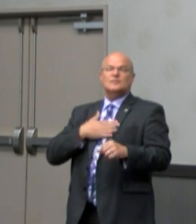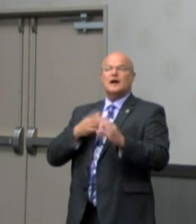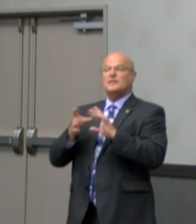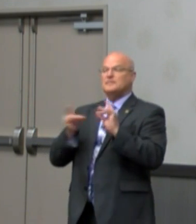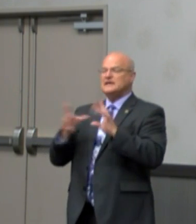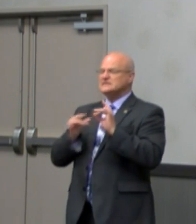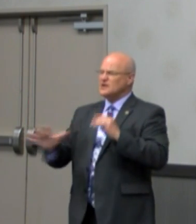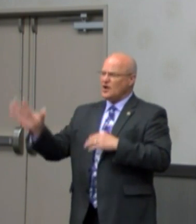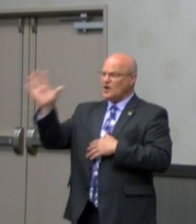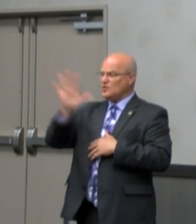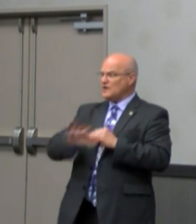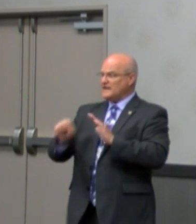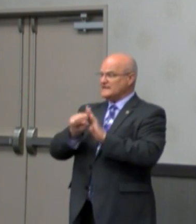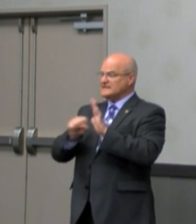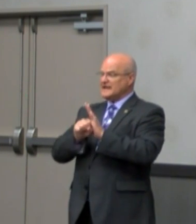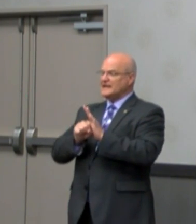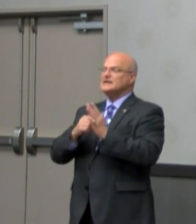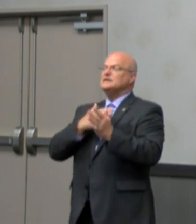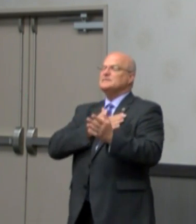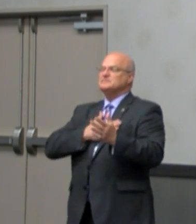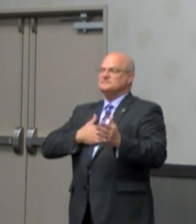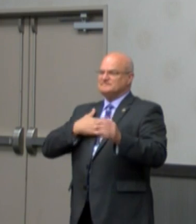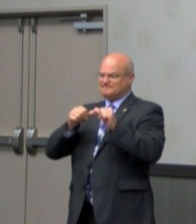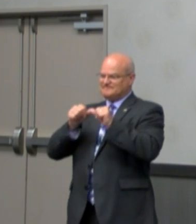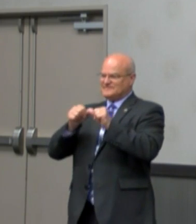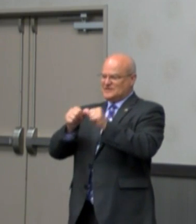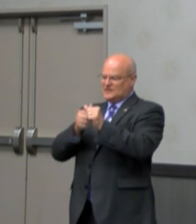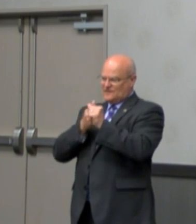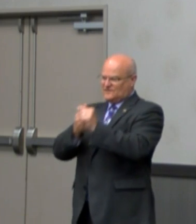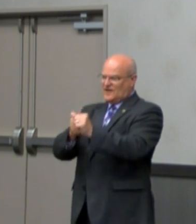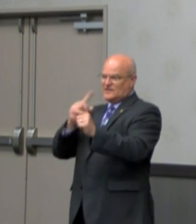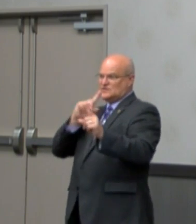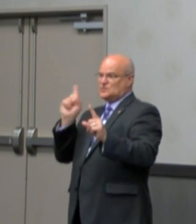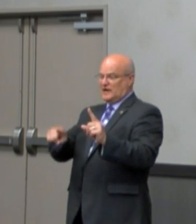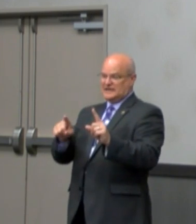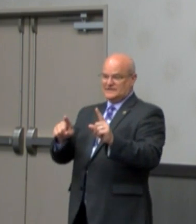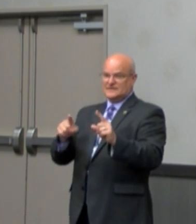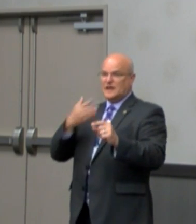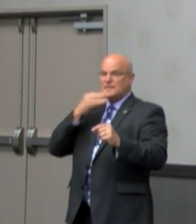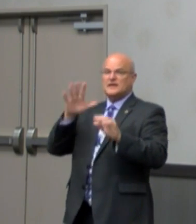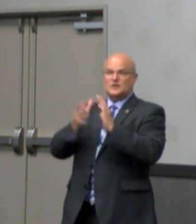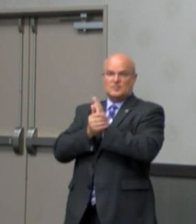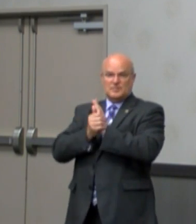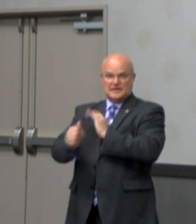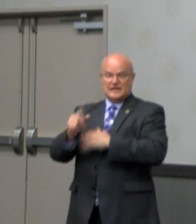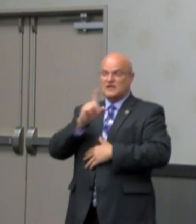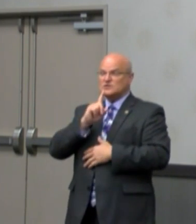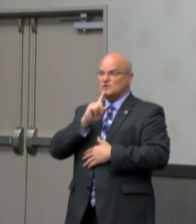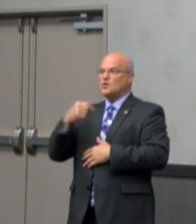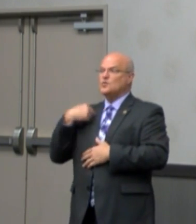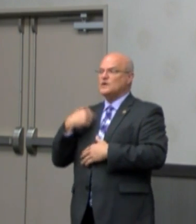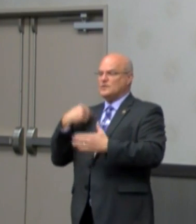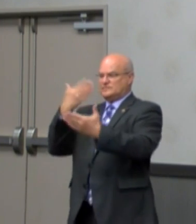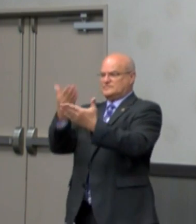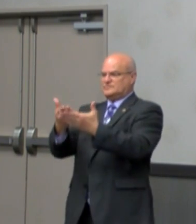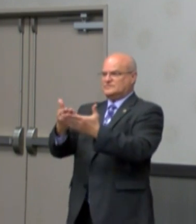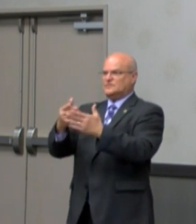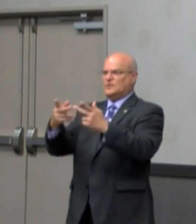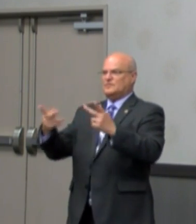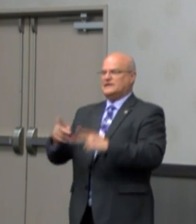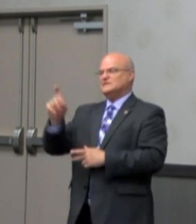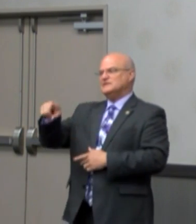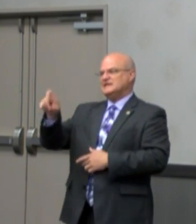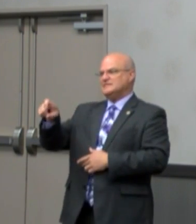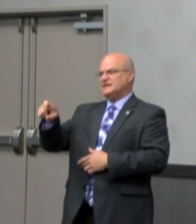message across the state is to still continue to follow these directives to the best of your ability, and sure enough, we'll get to where we need to be. Thank